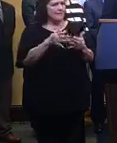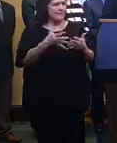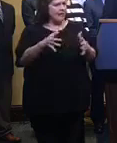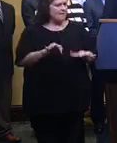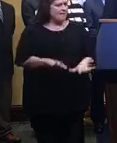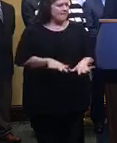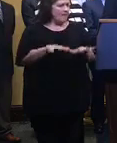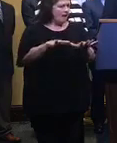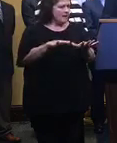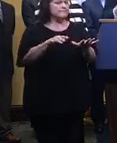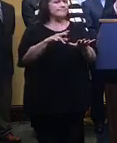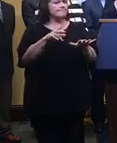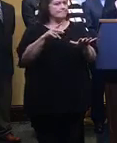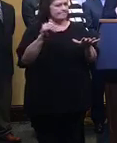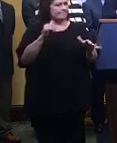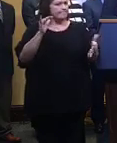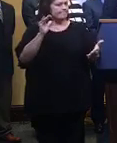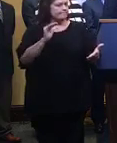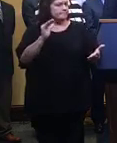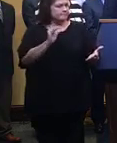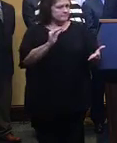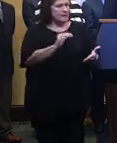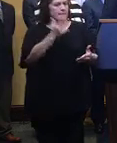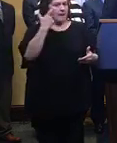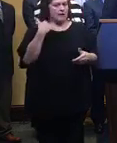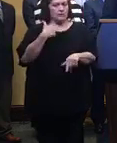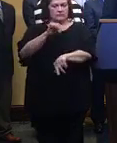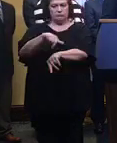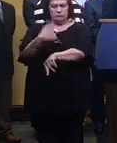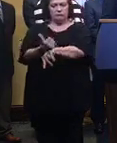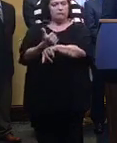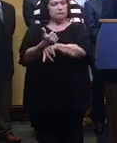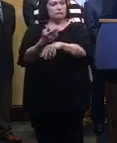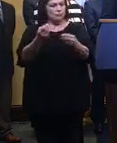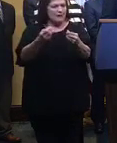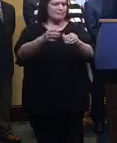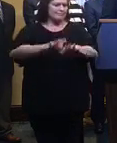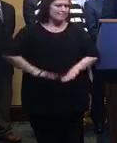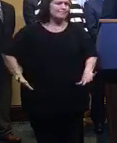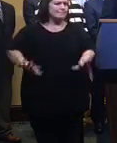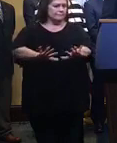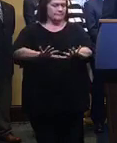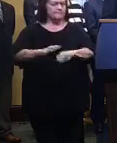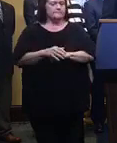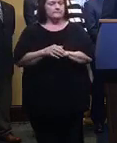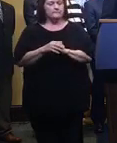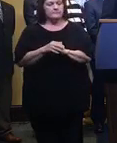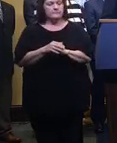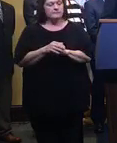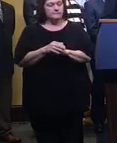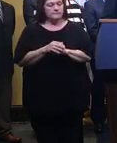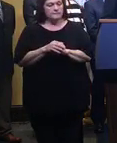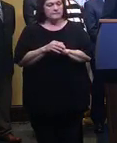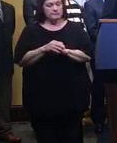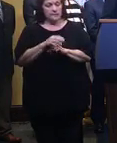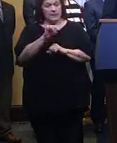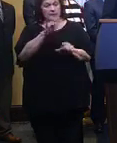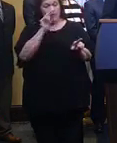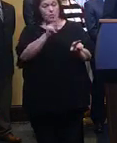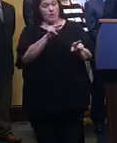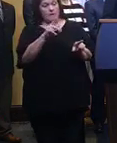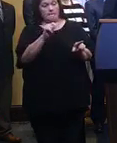result of introducing green infrastructure elements to our road projects. If we go to